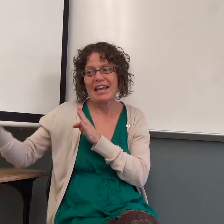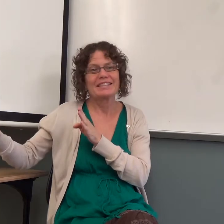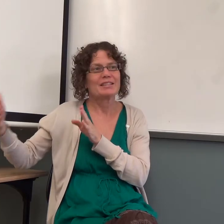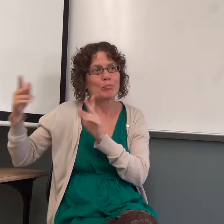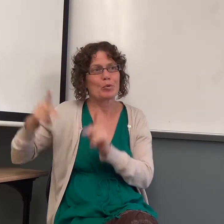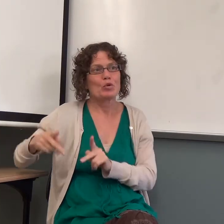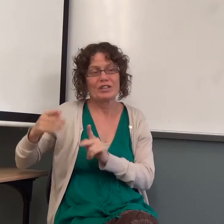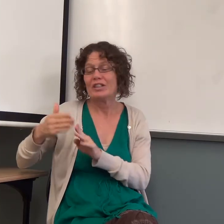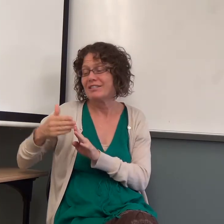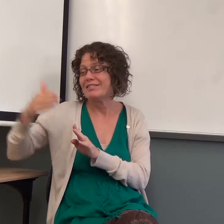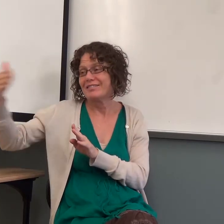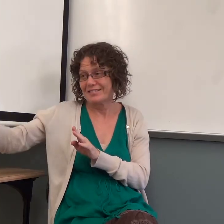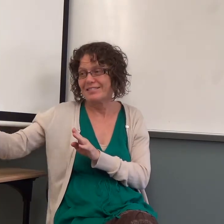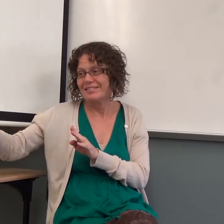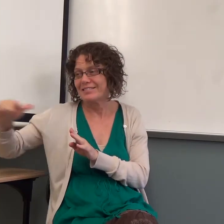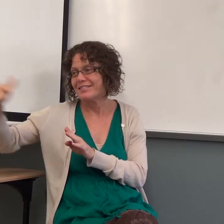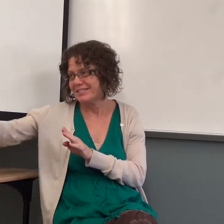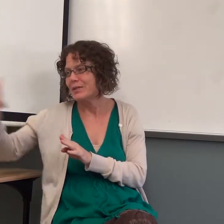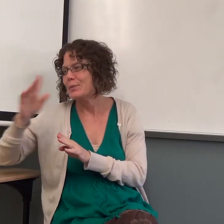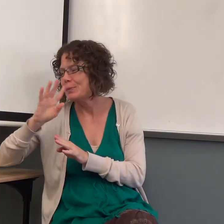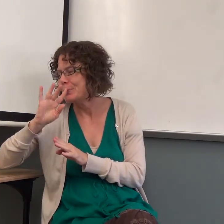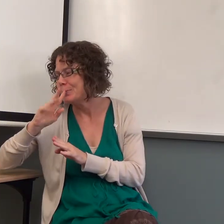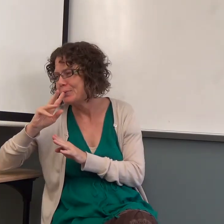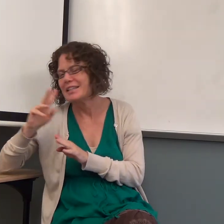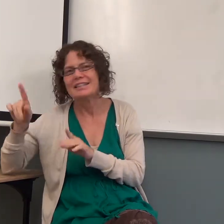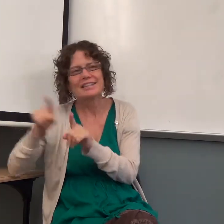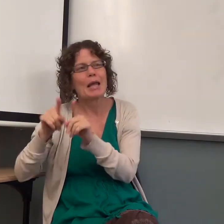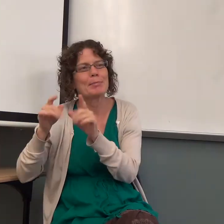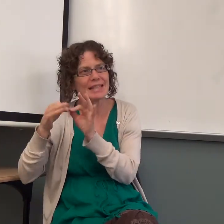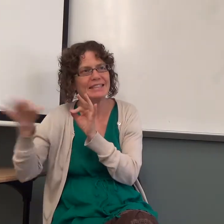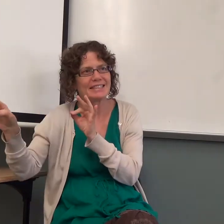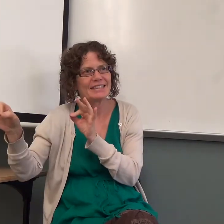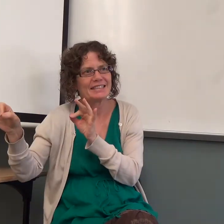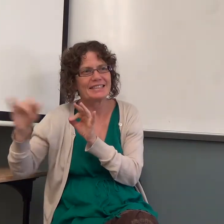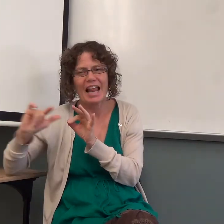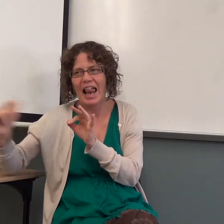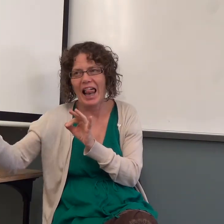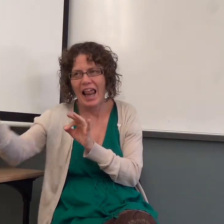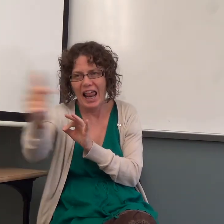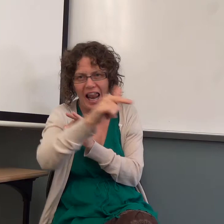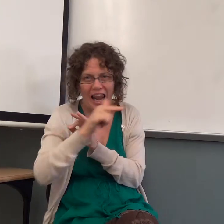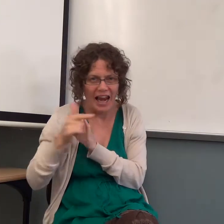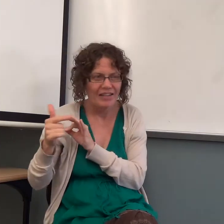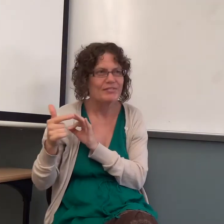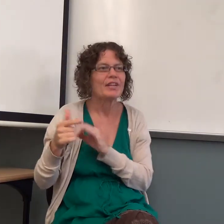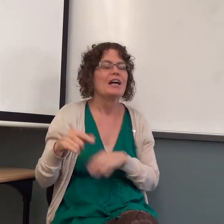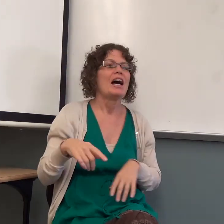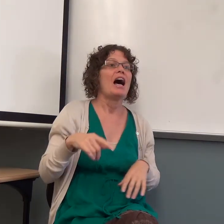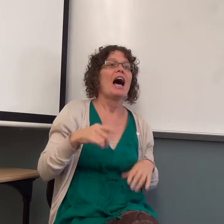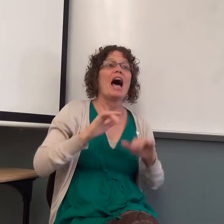thing. My game telephone is a little different, okay? The way I play telephone is I give someone a